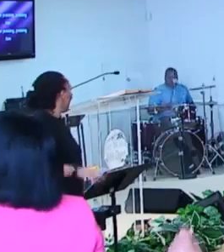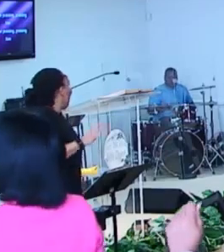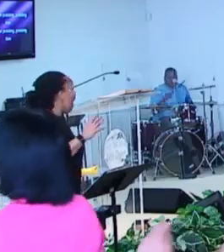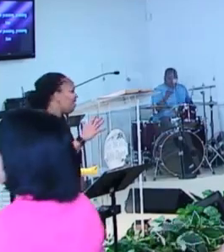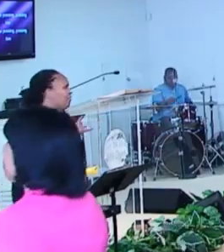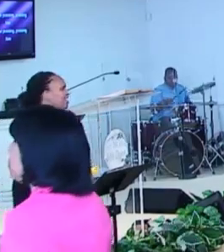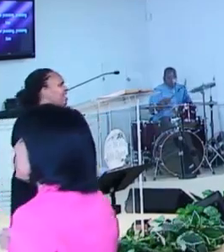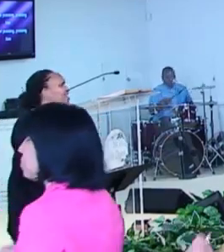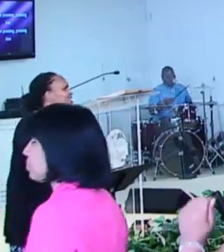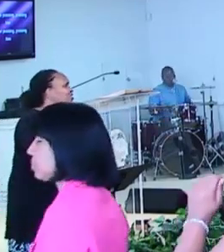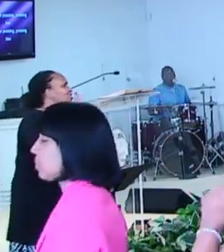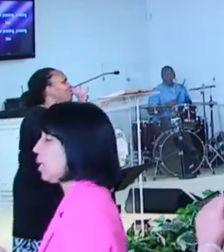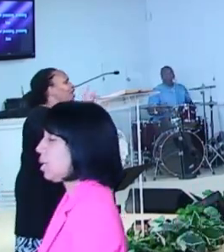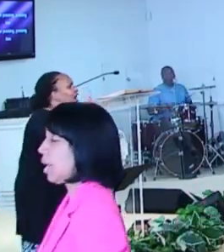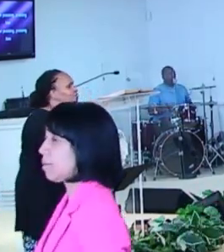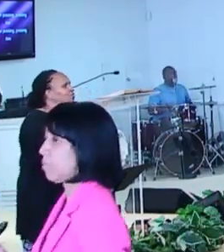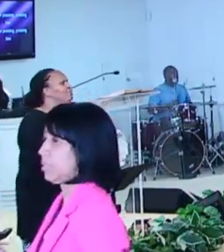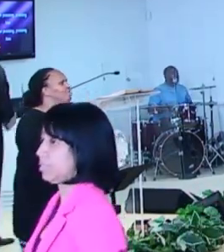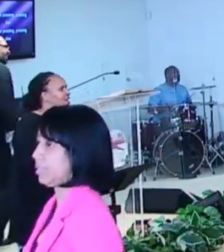I